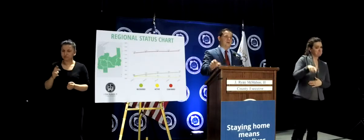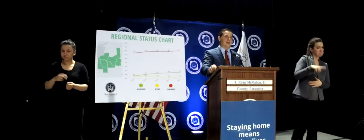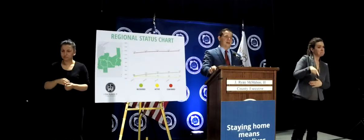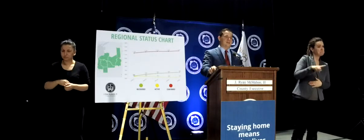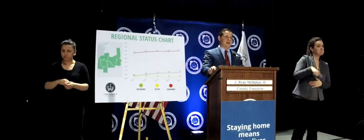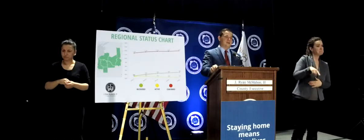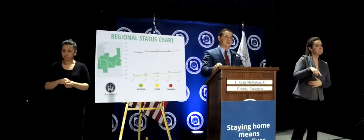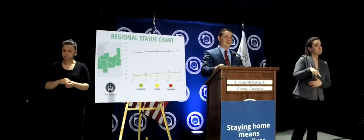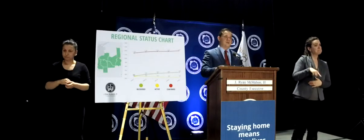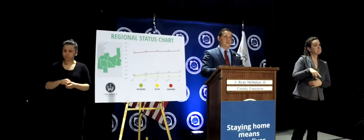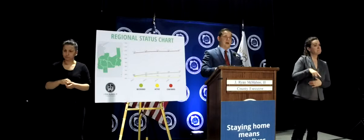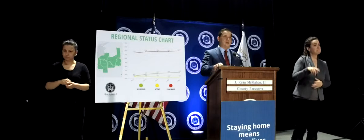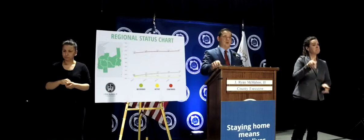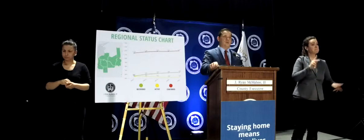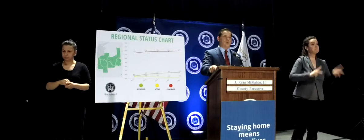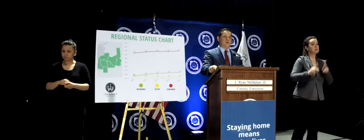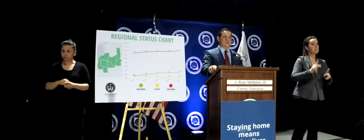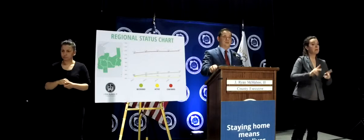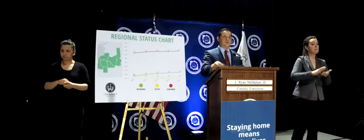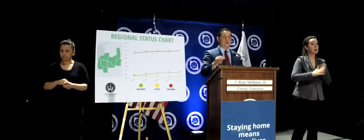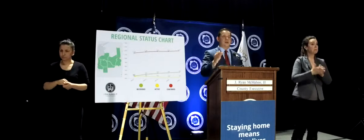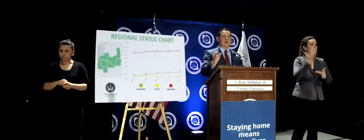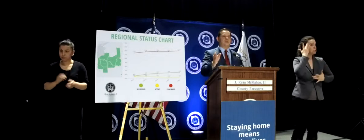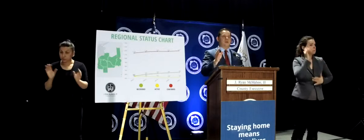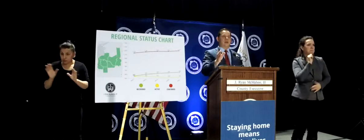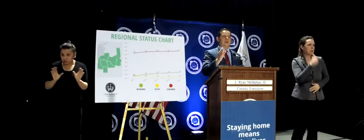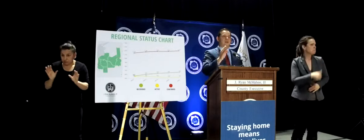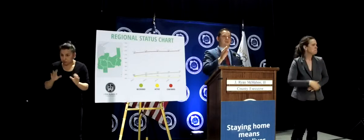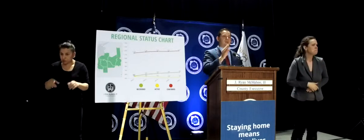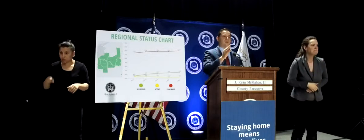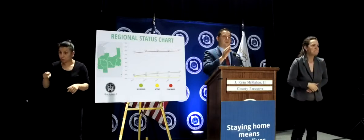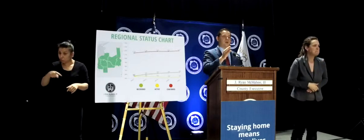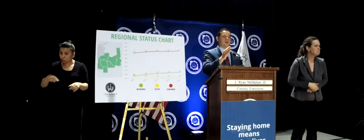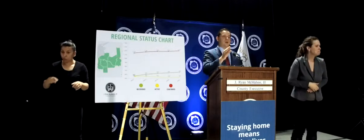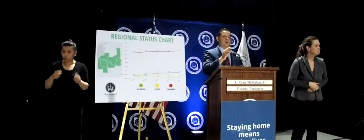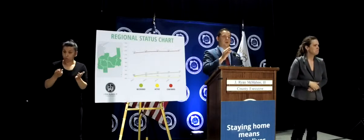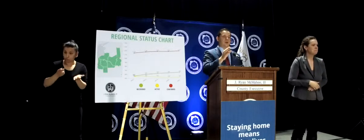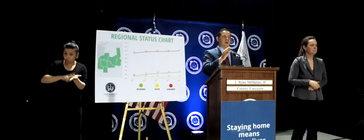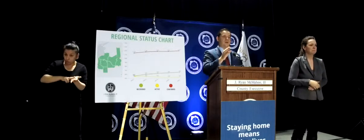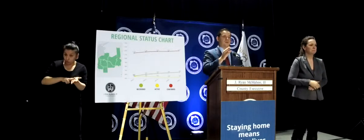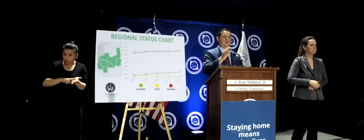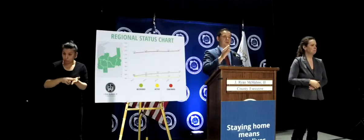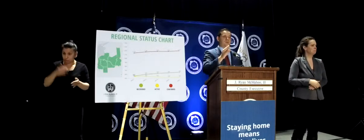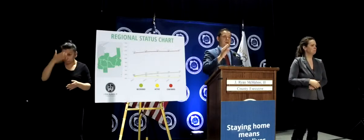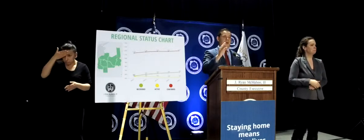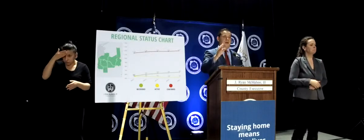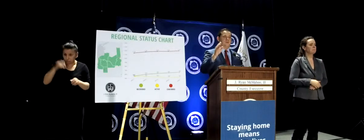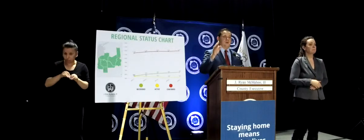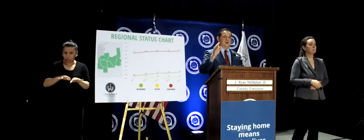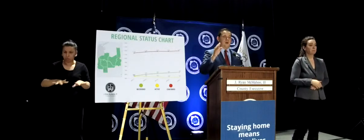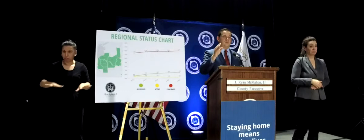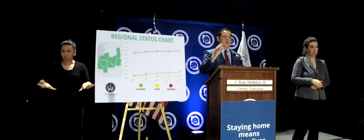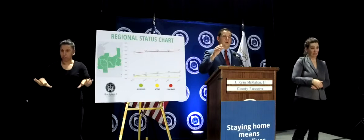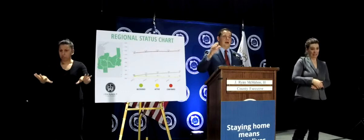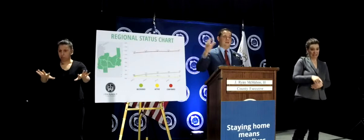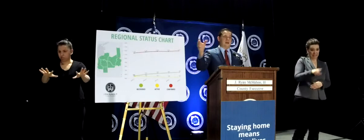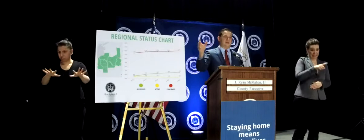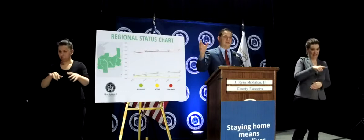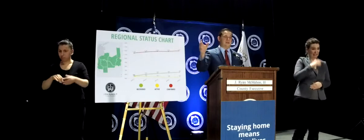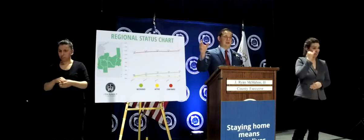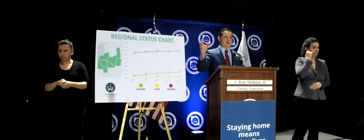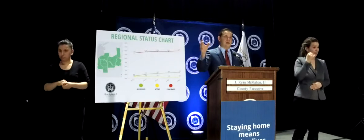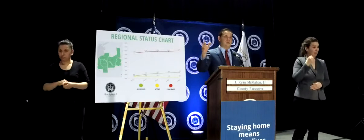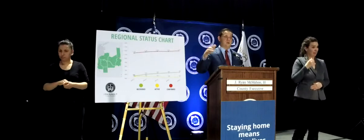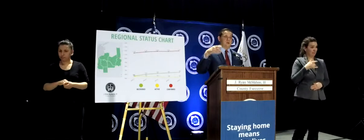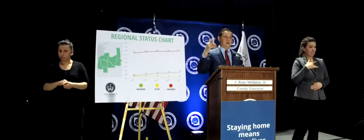that, you have contacts. From that, you have quarantines. If we can't get to you quickly enough, you may have more